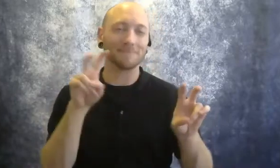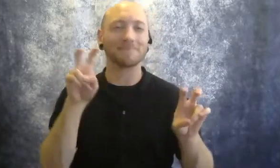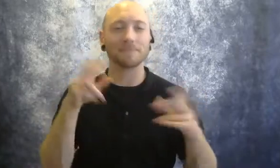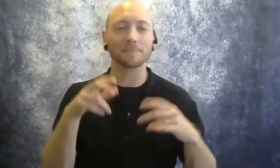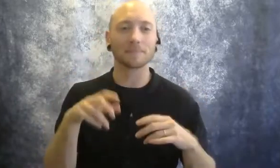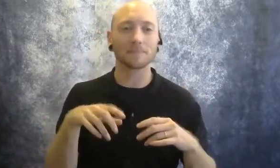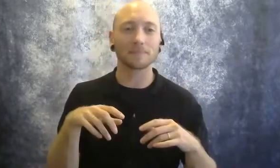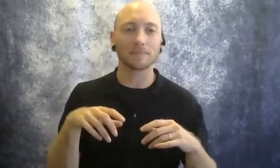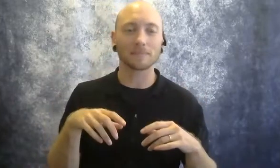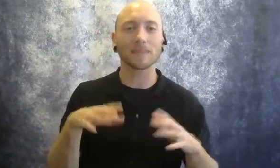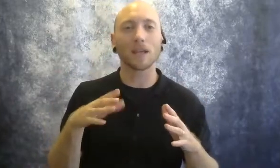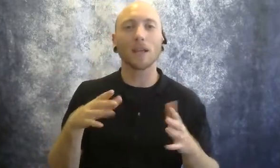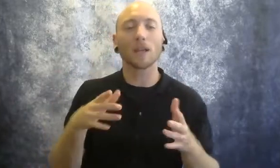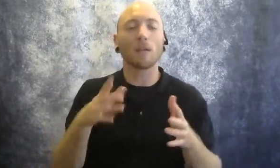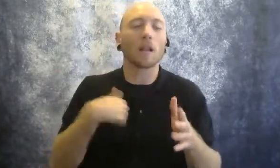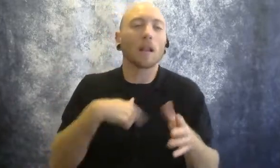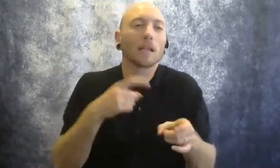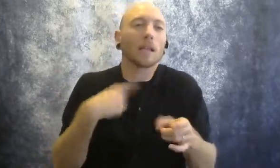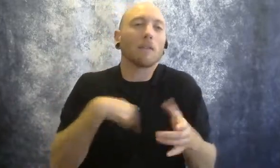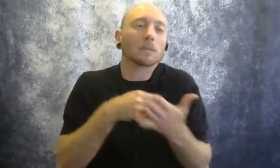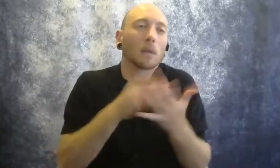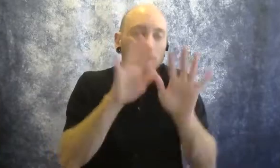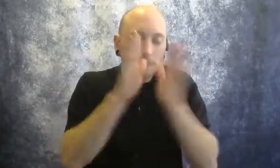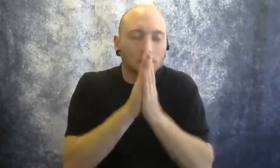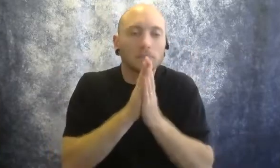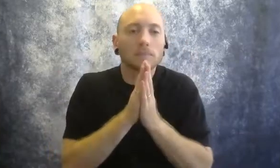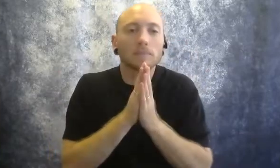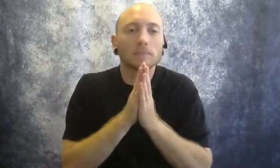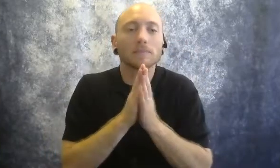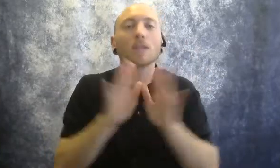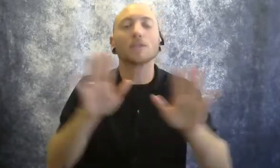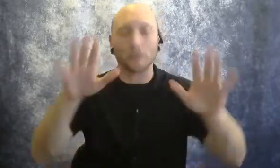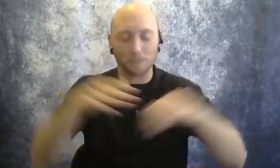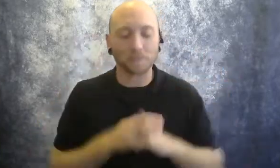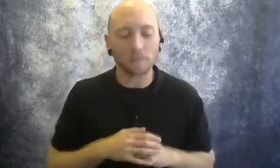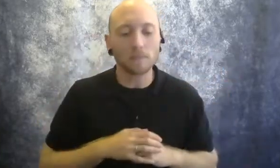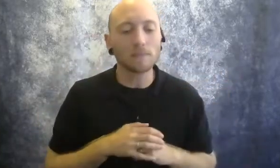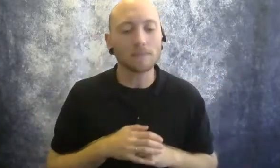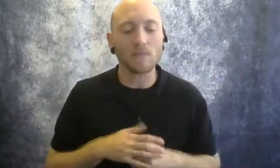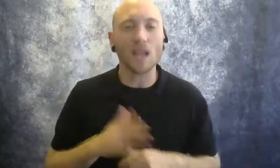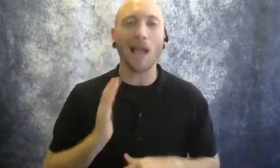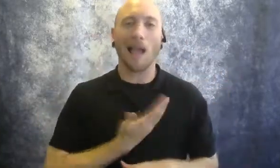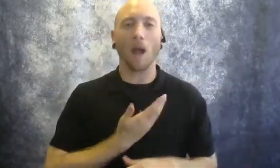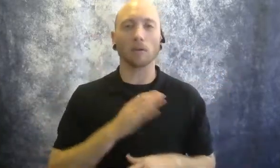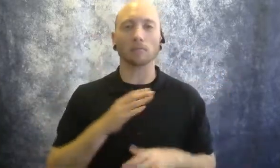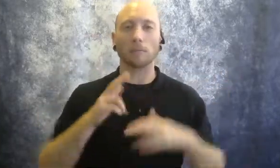responsibility here. I'm the president, of course. They always give us the keys and give us all the money, right? So I'm the president of the